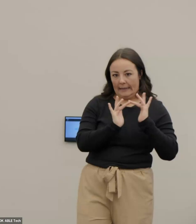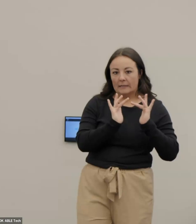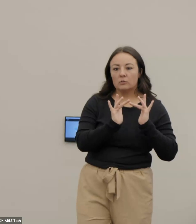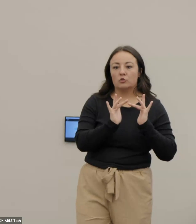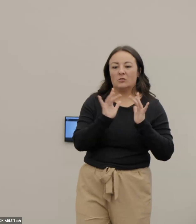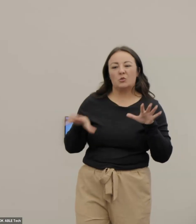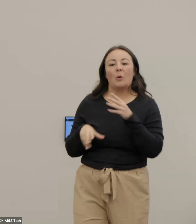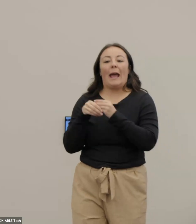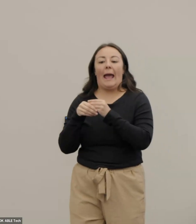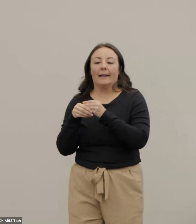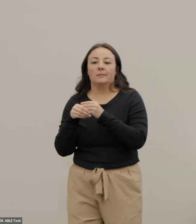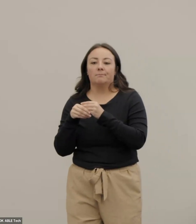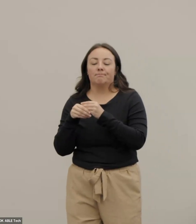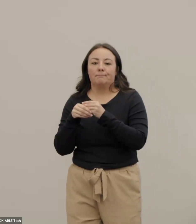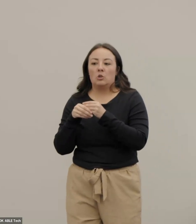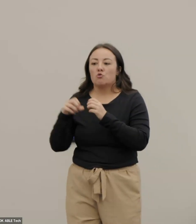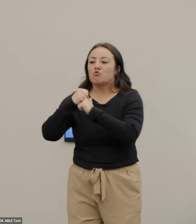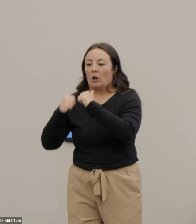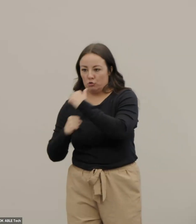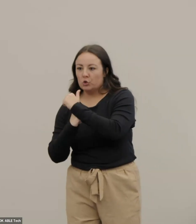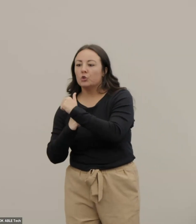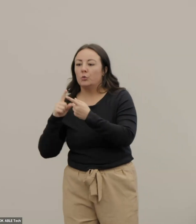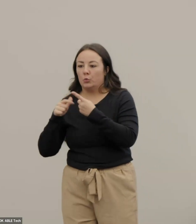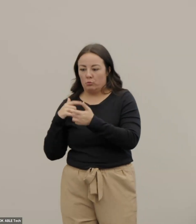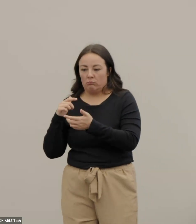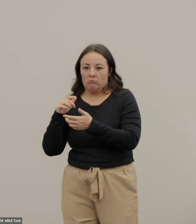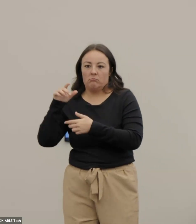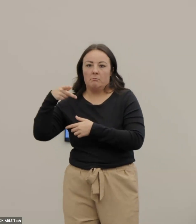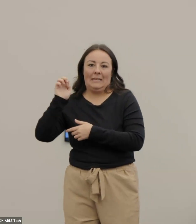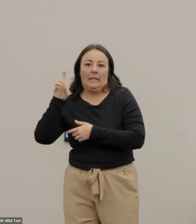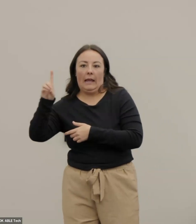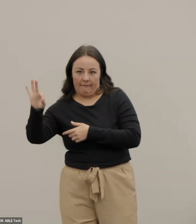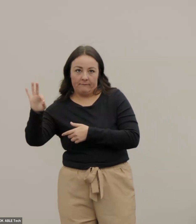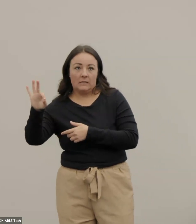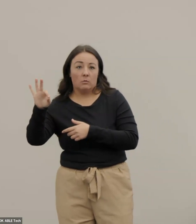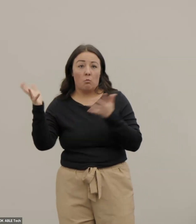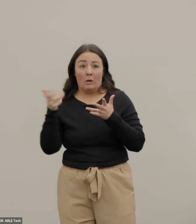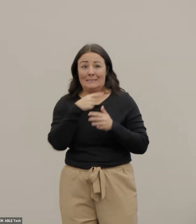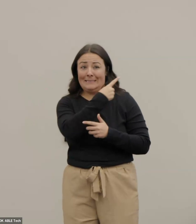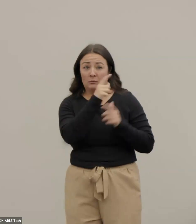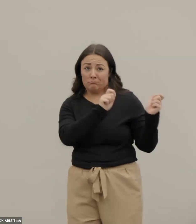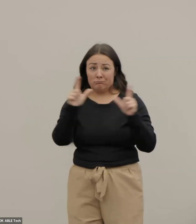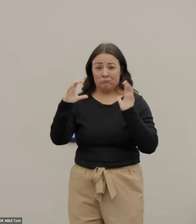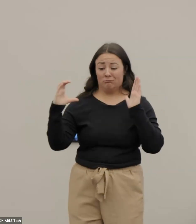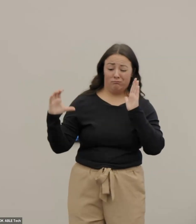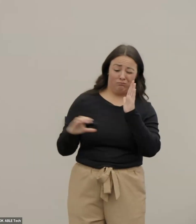document. The slide I have up right now is like a giant paragraph of 12-point